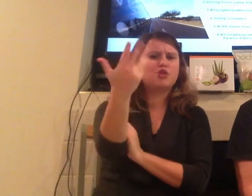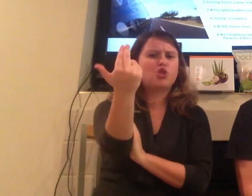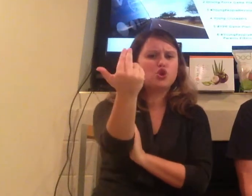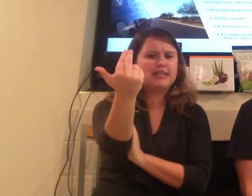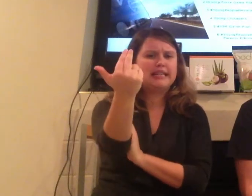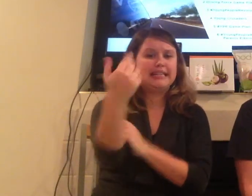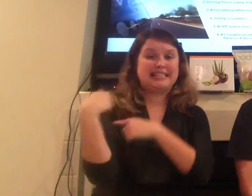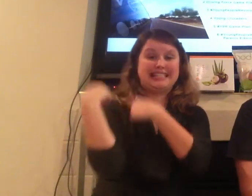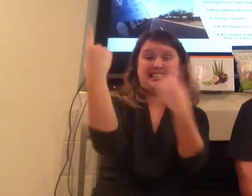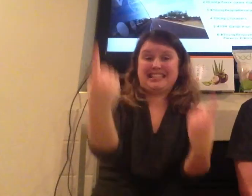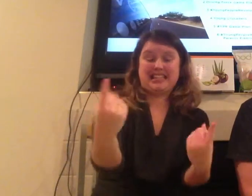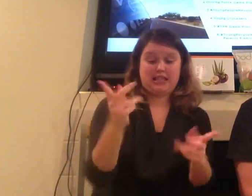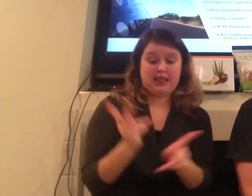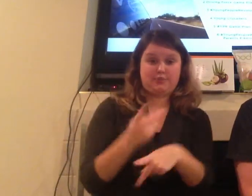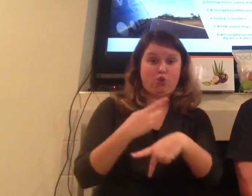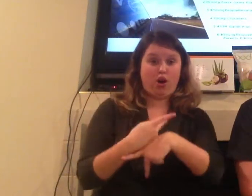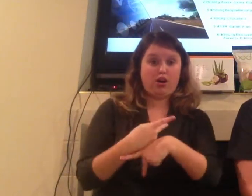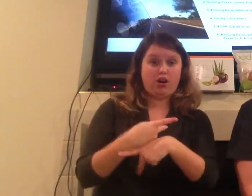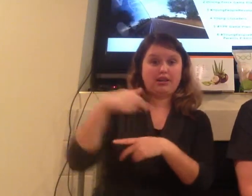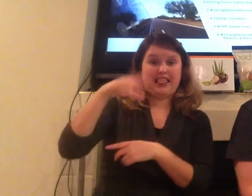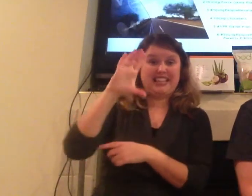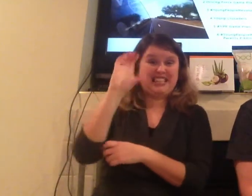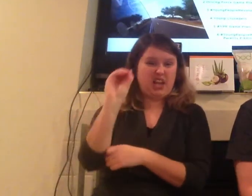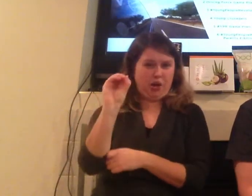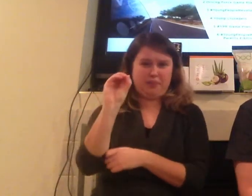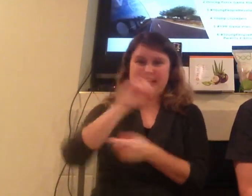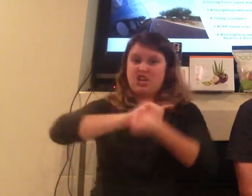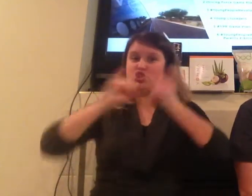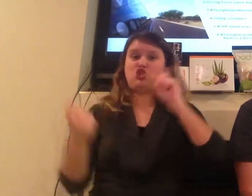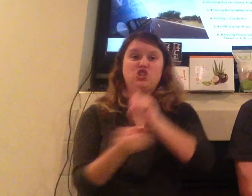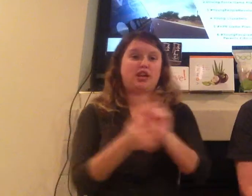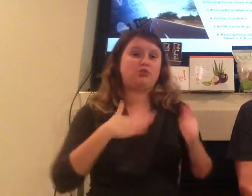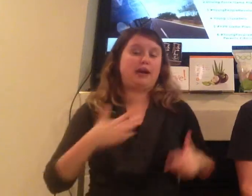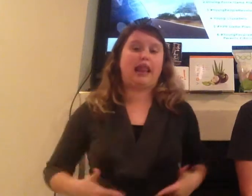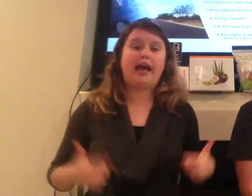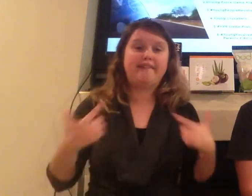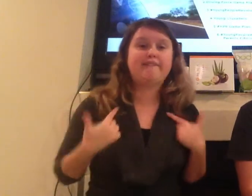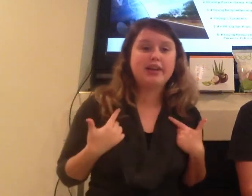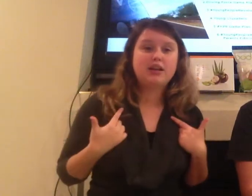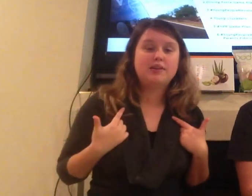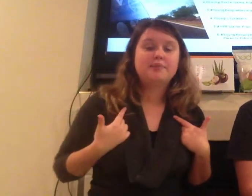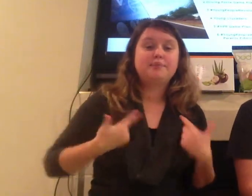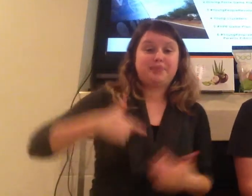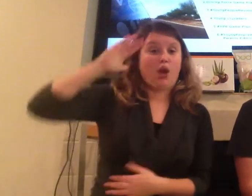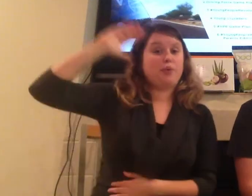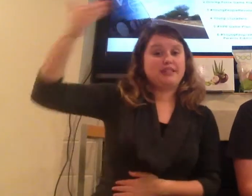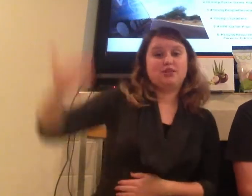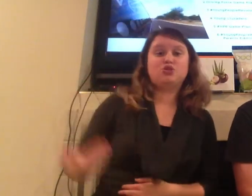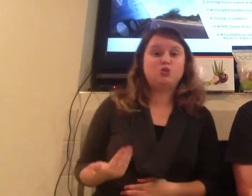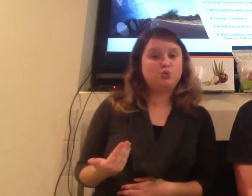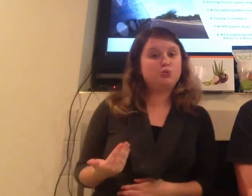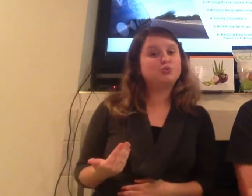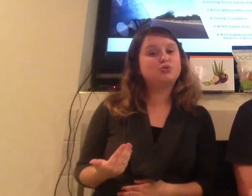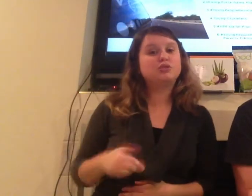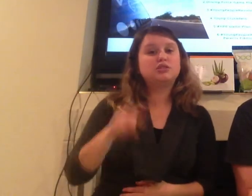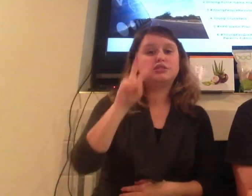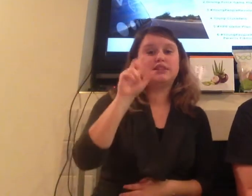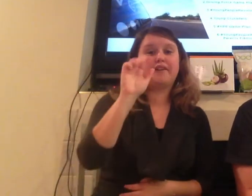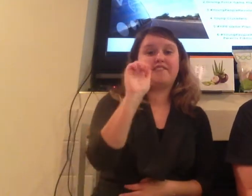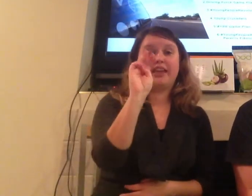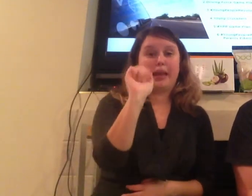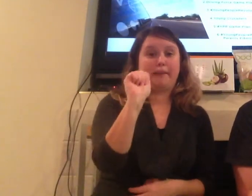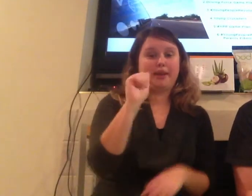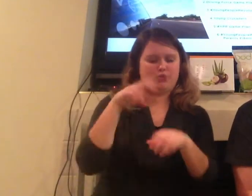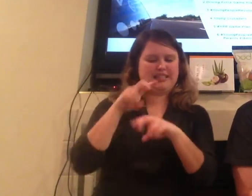this product and this company has absolutely changed my life. I was introduced to Vemma sitting